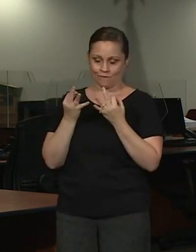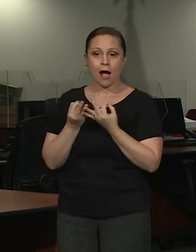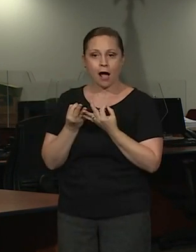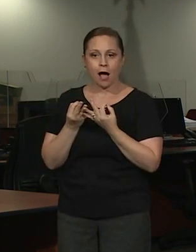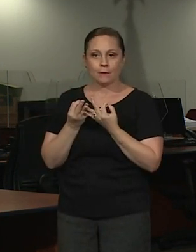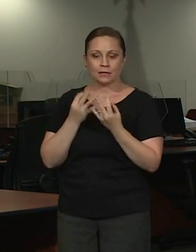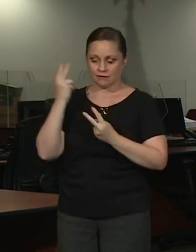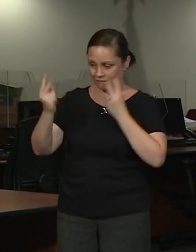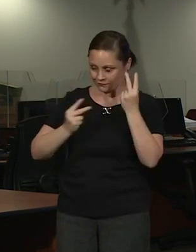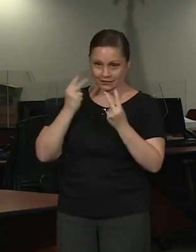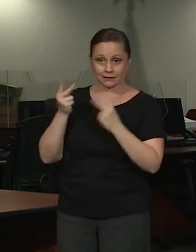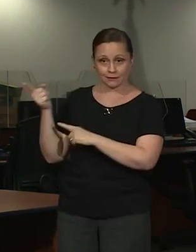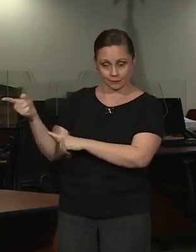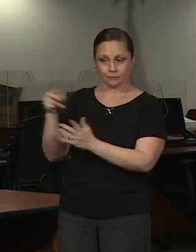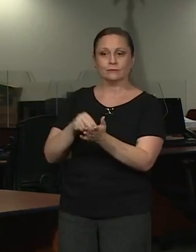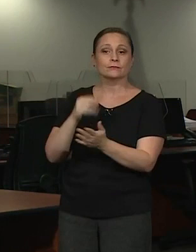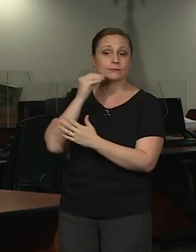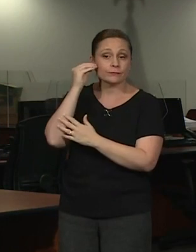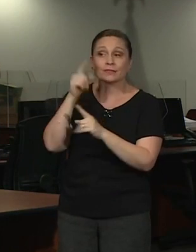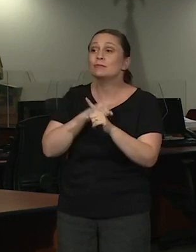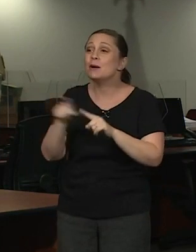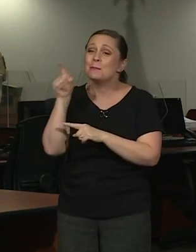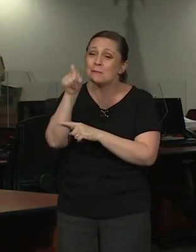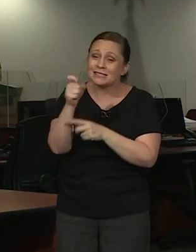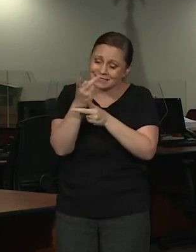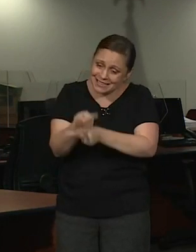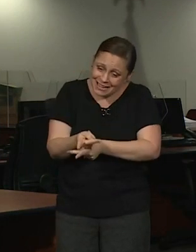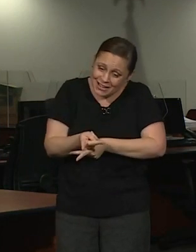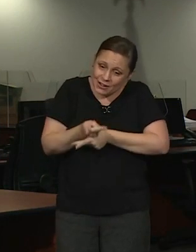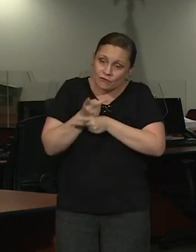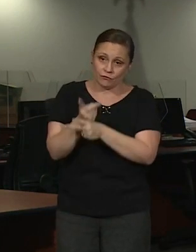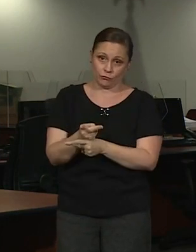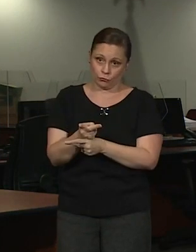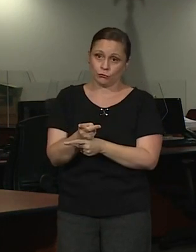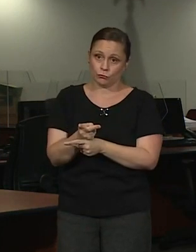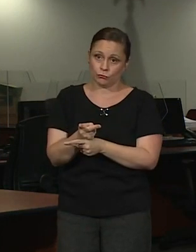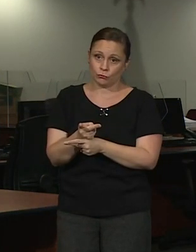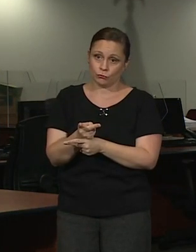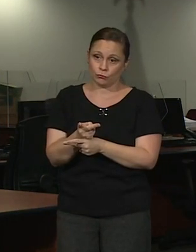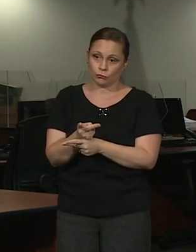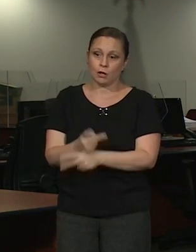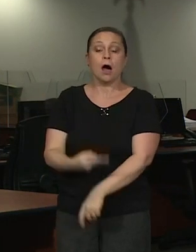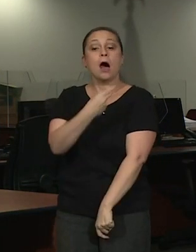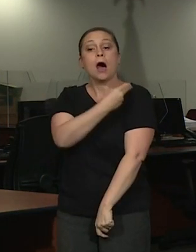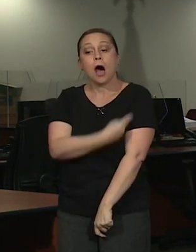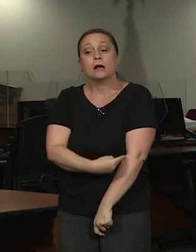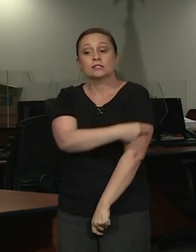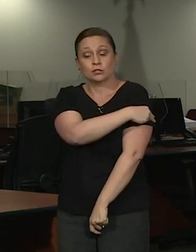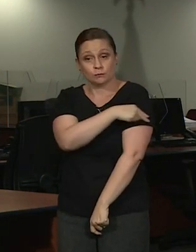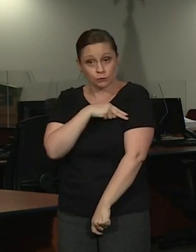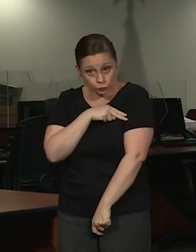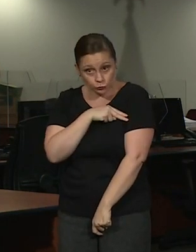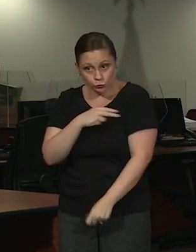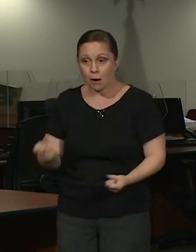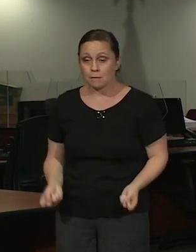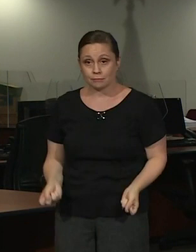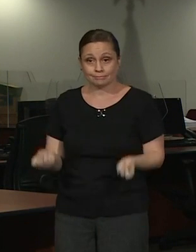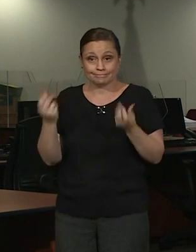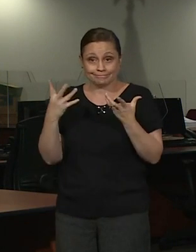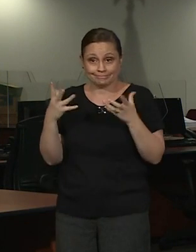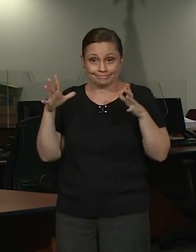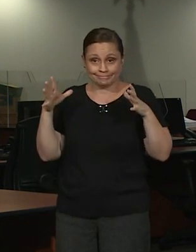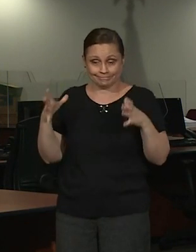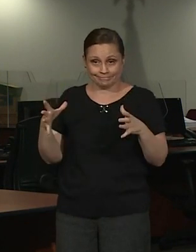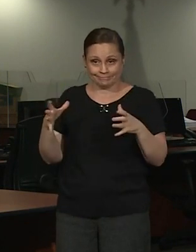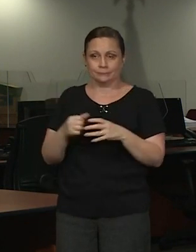these nursing homes. But again, we've got to be very, very careful. Hospital capacity. Our hospital